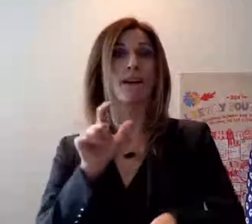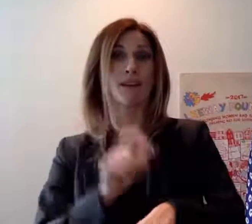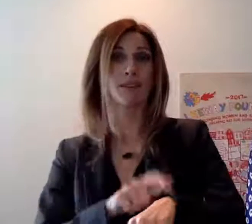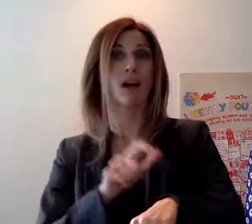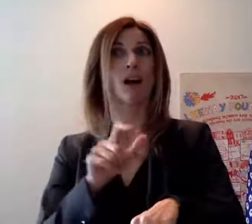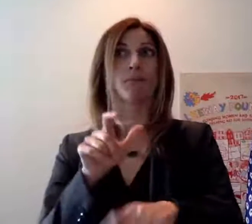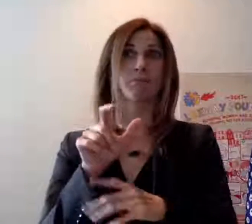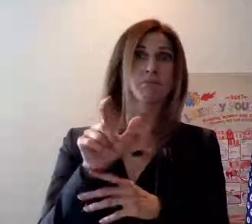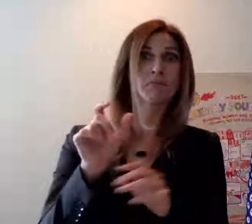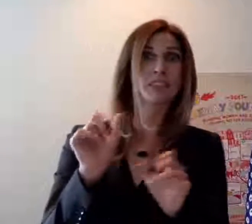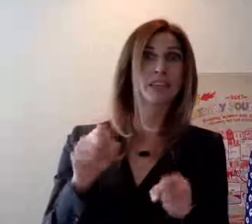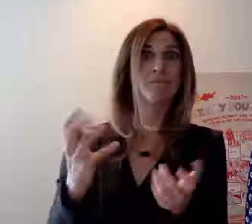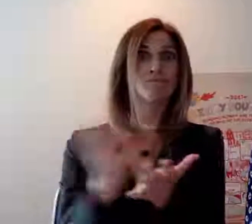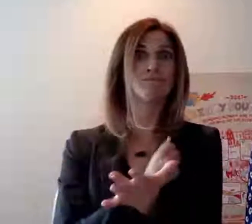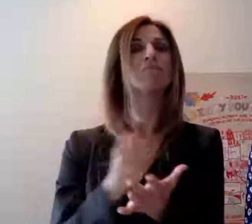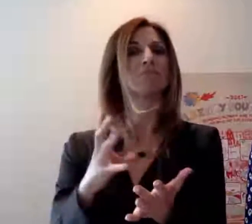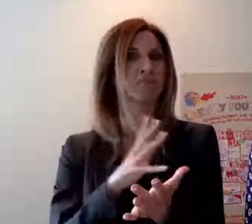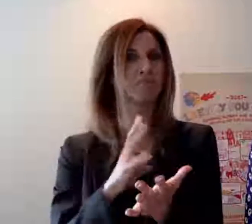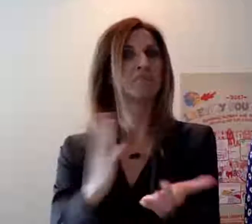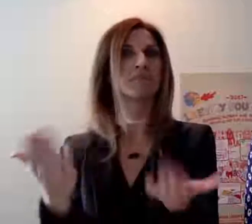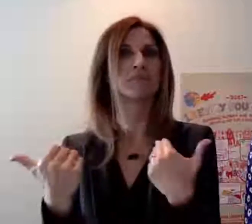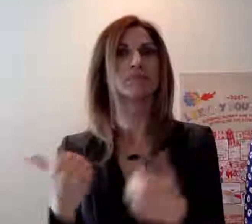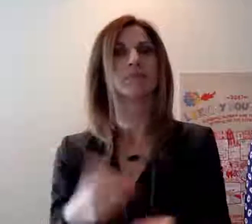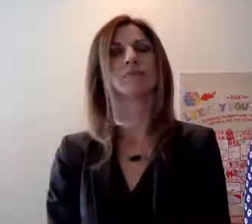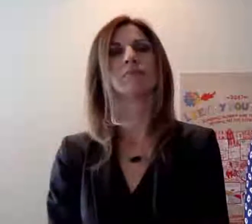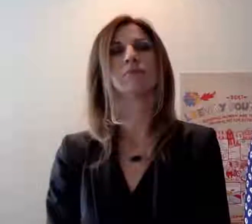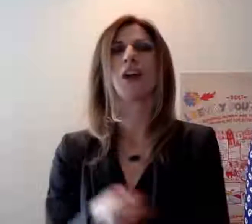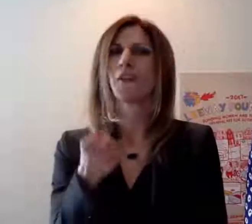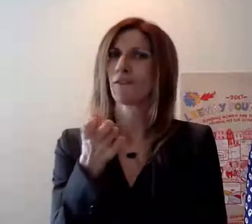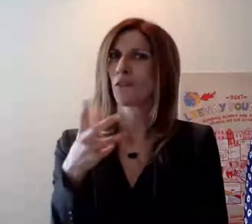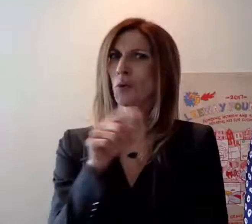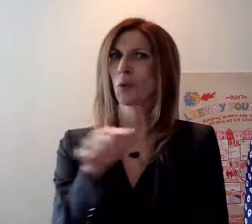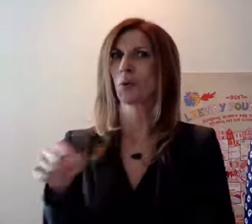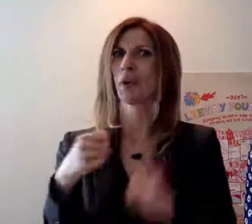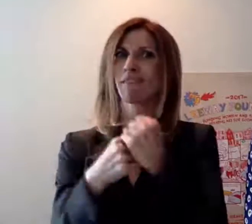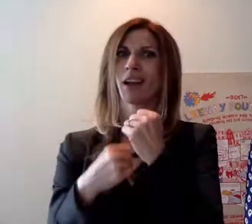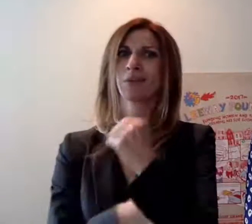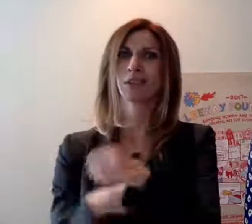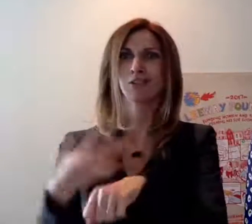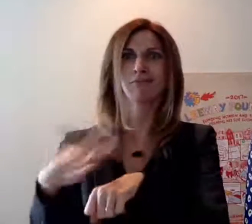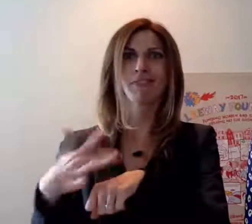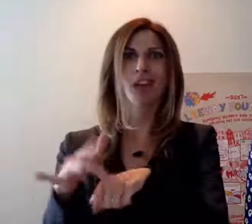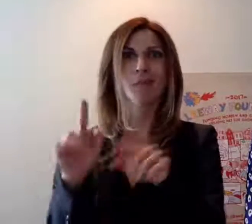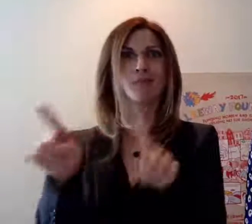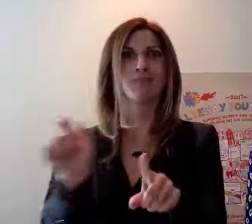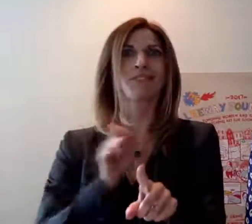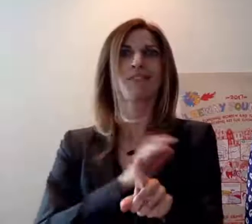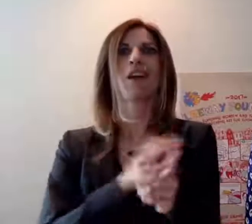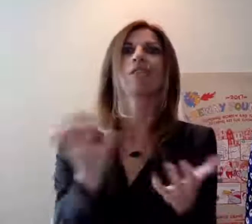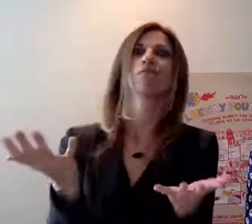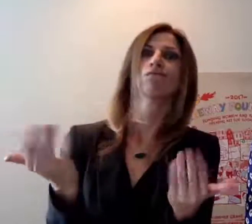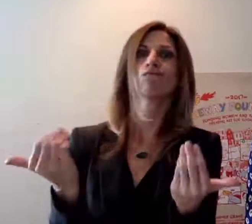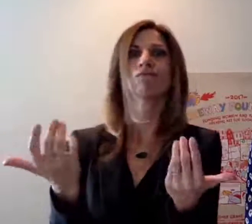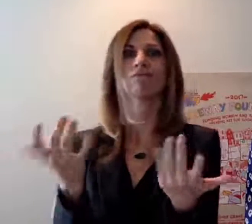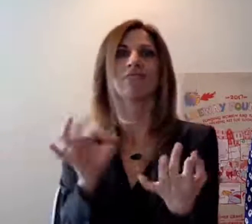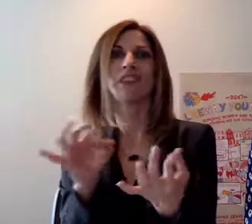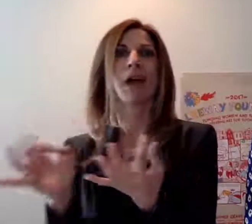for you, to come take advantage of that, because very few foundations make their staff that available to give that level of